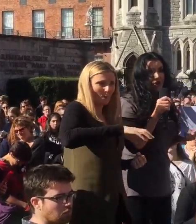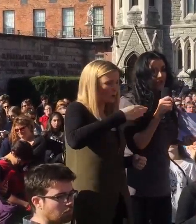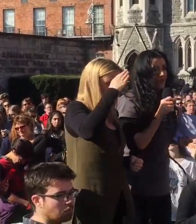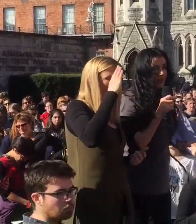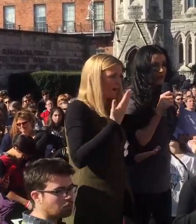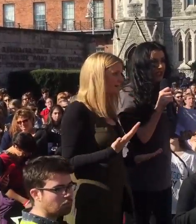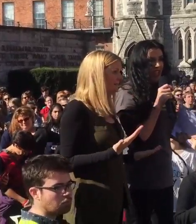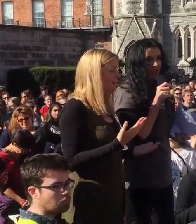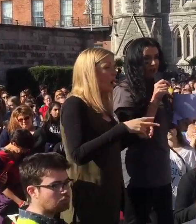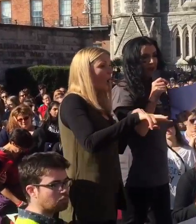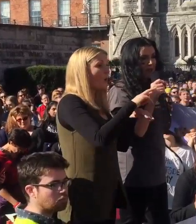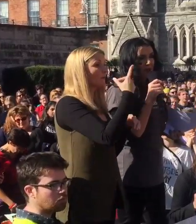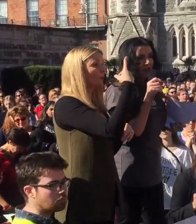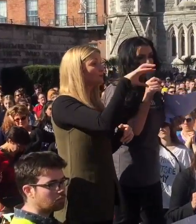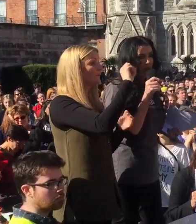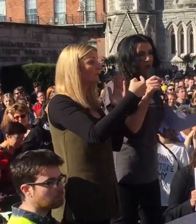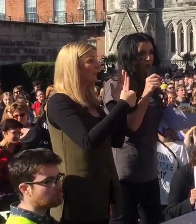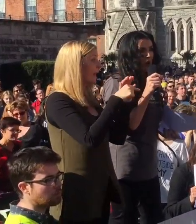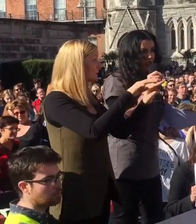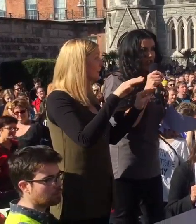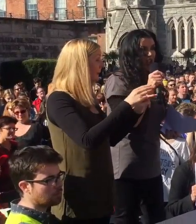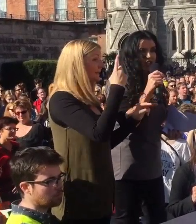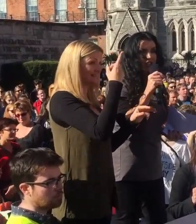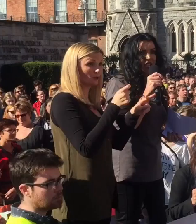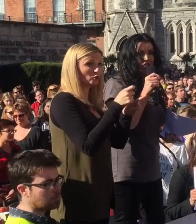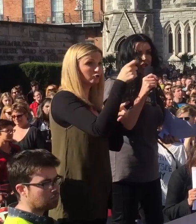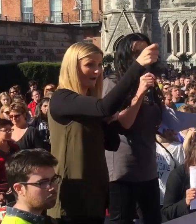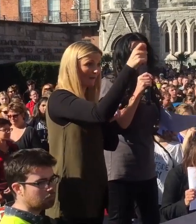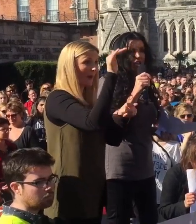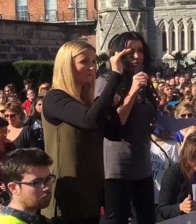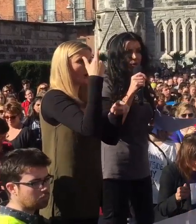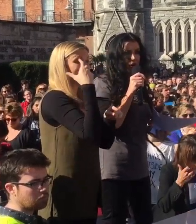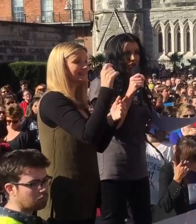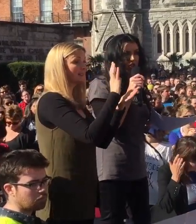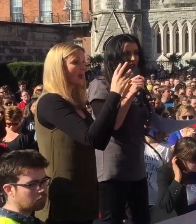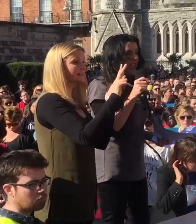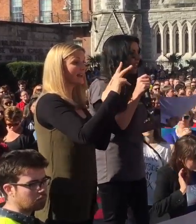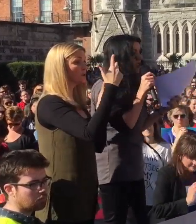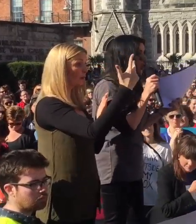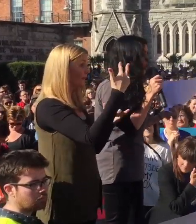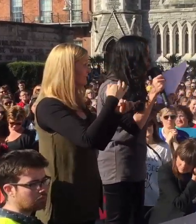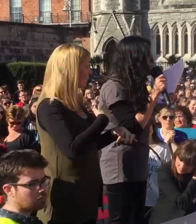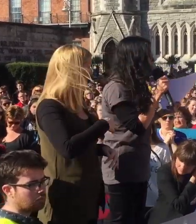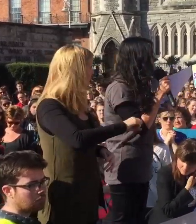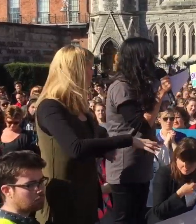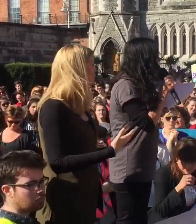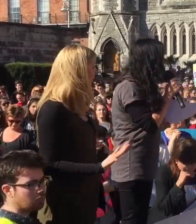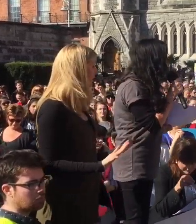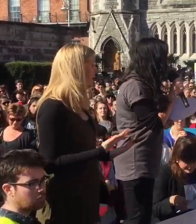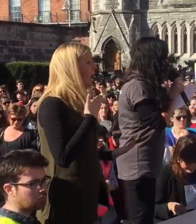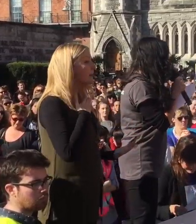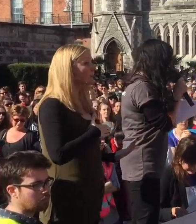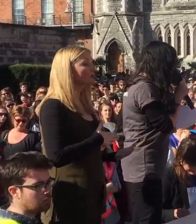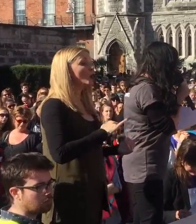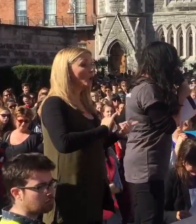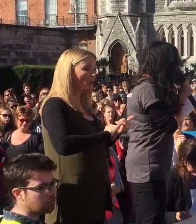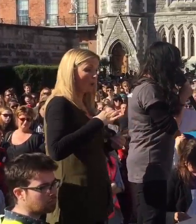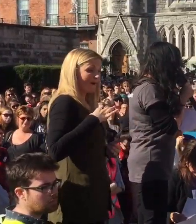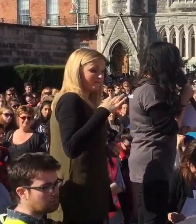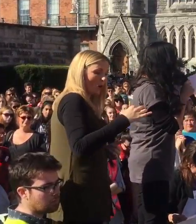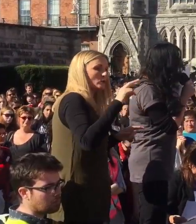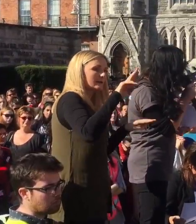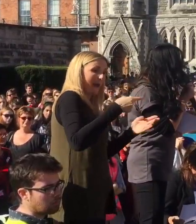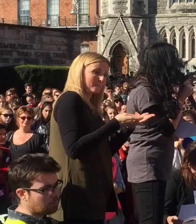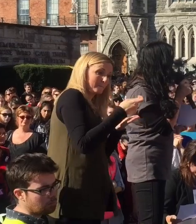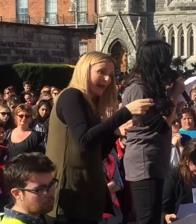Over 150,000 people have travelled abroad since 1983 to get an abortion. It's just those that can afford it, can pay for it and